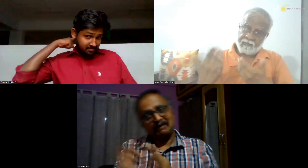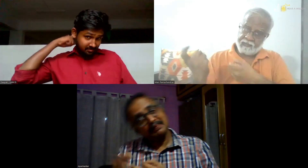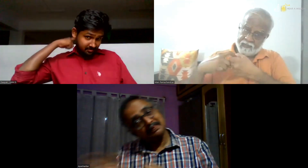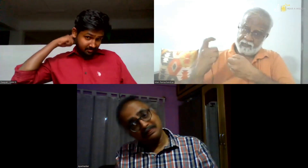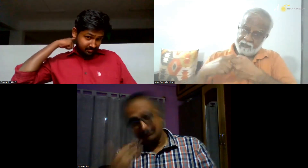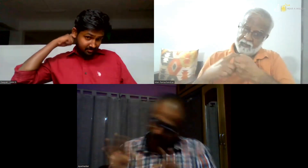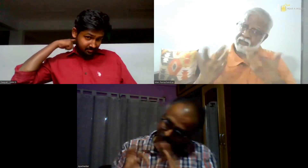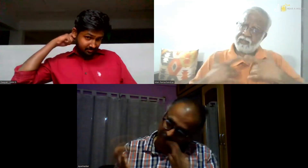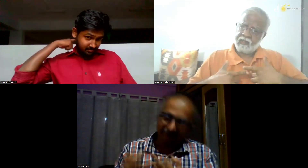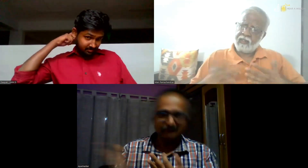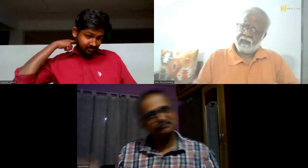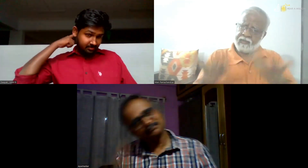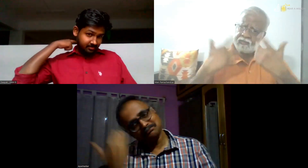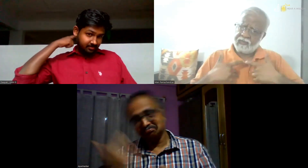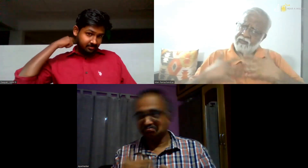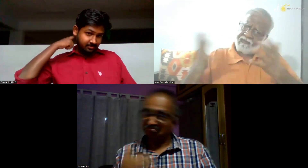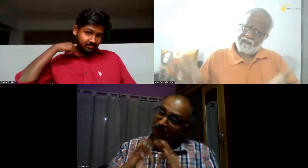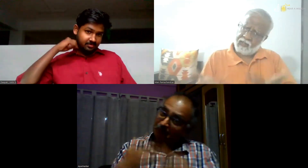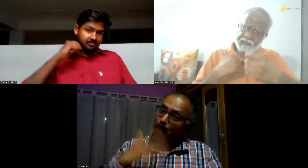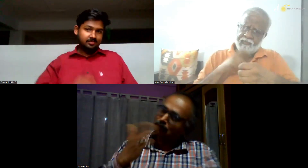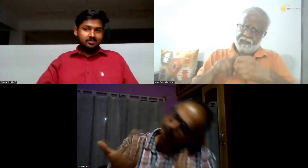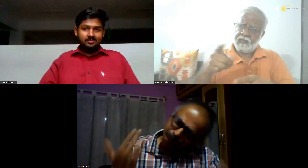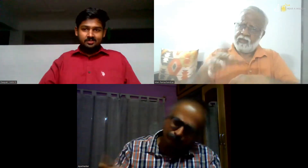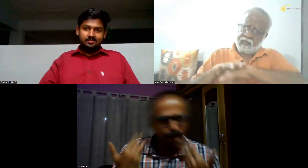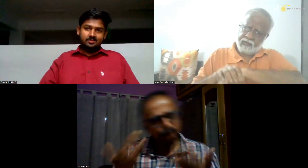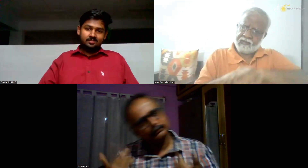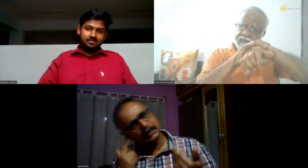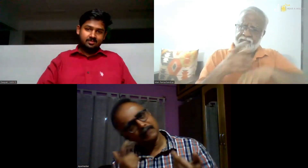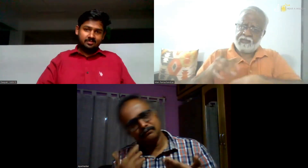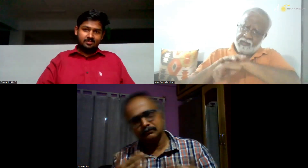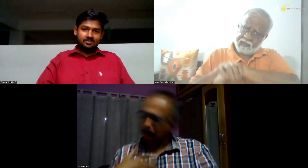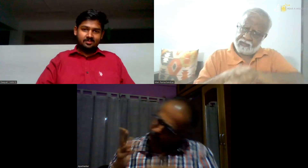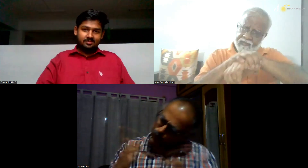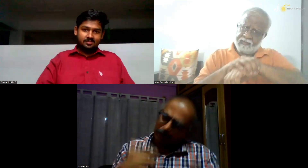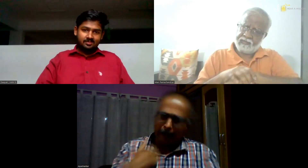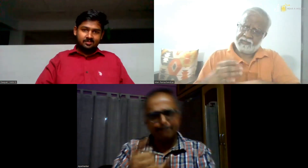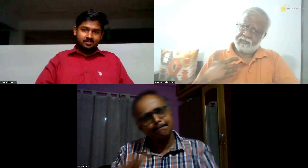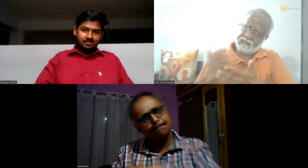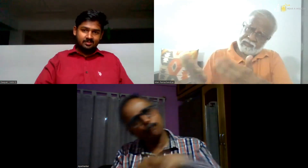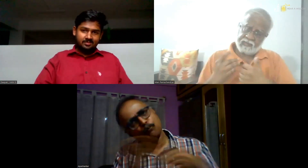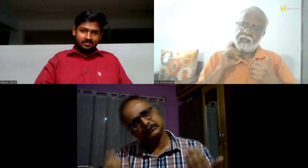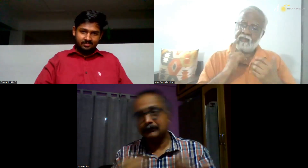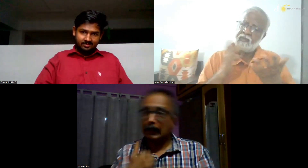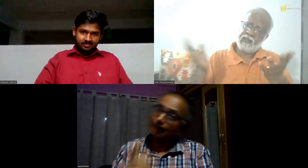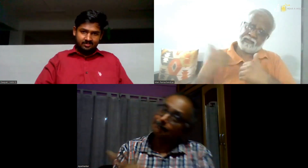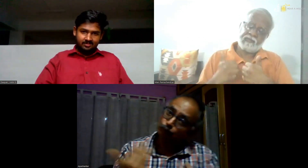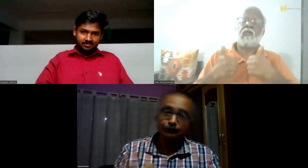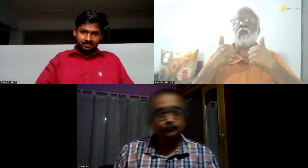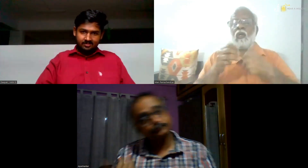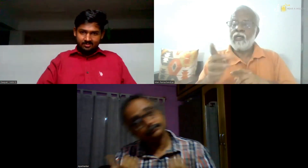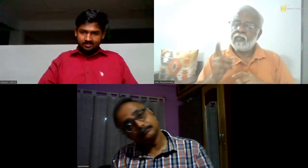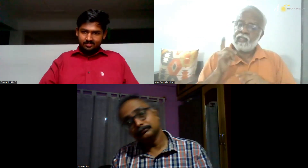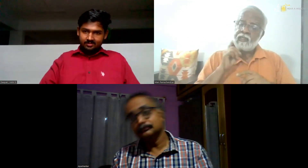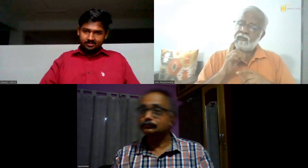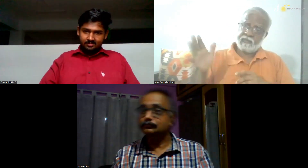still going? Yes, you can have other people as well. Can I also go along with you? Yes, can you help me out? Yes, definitely.